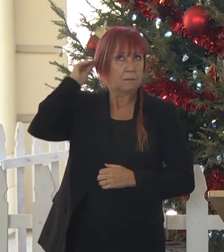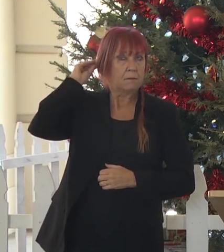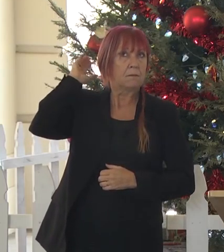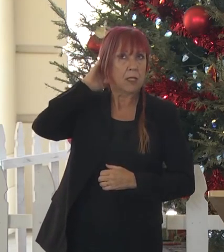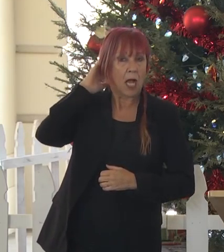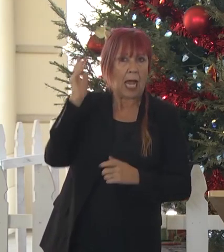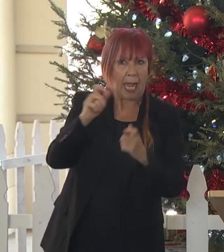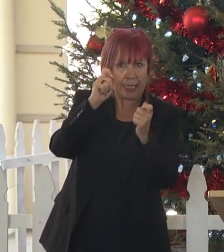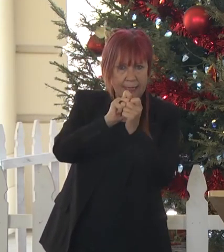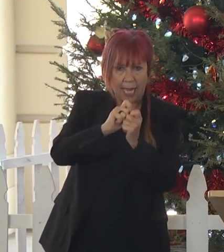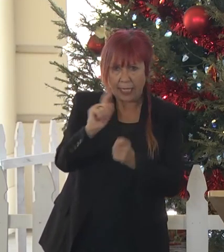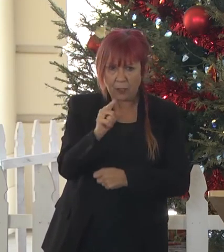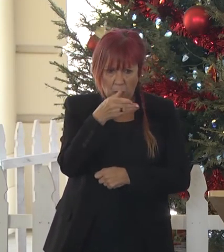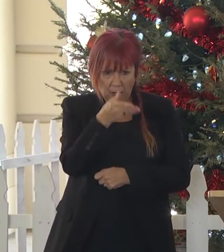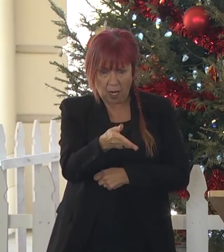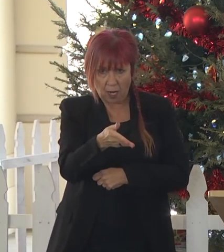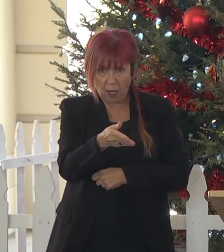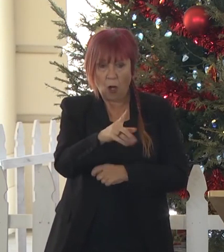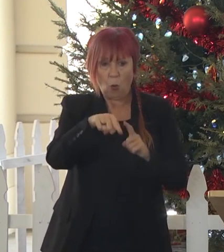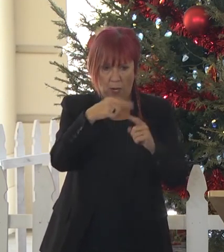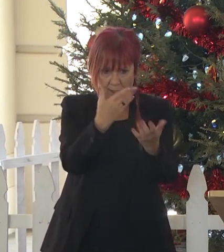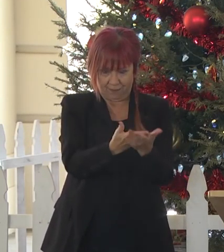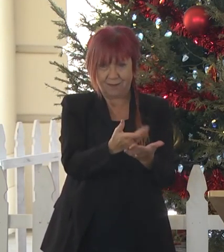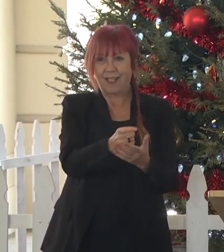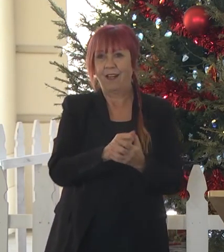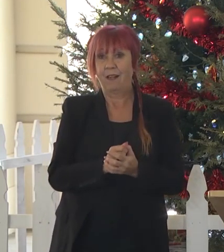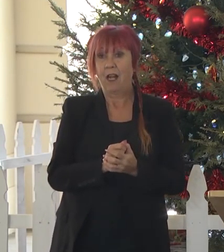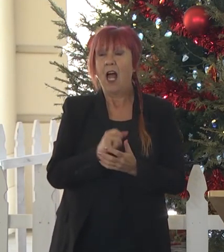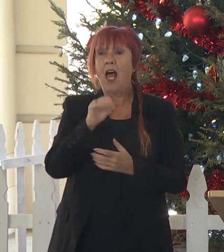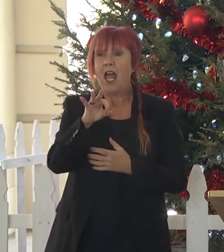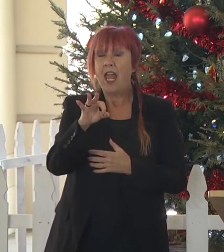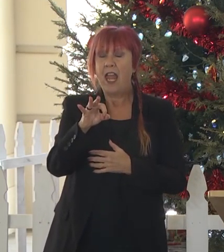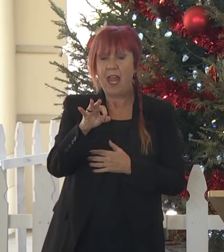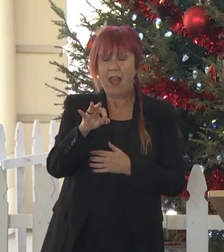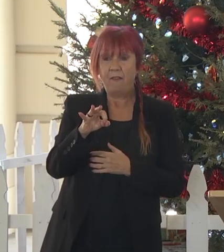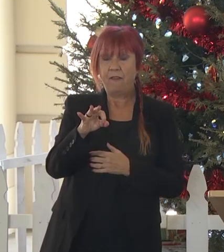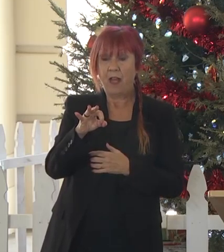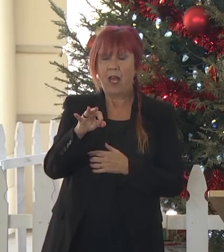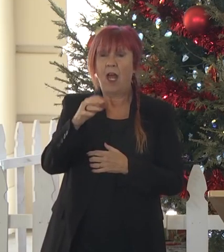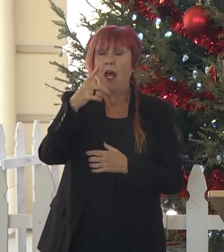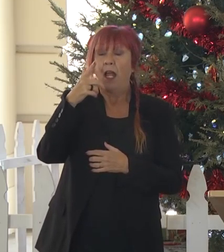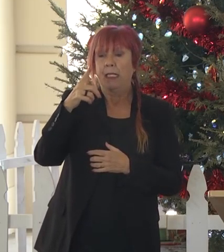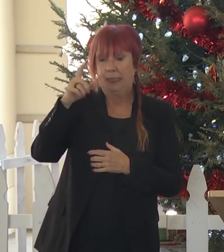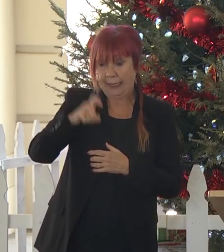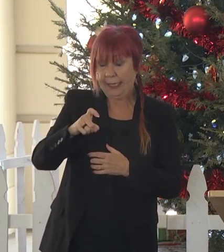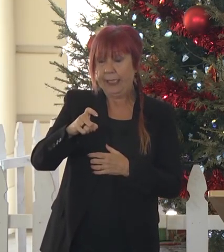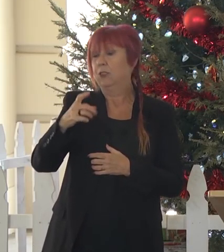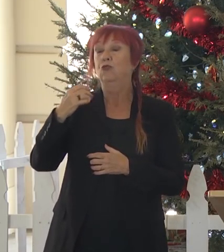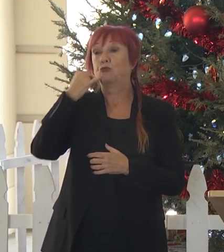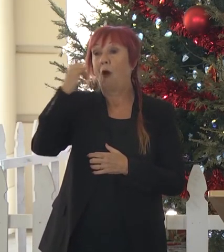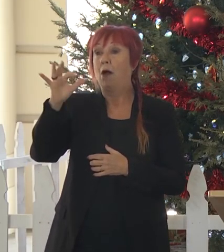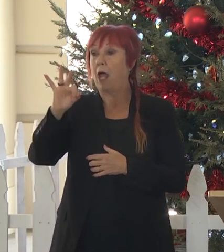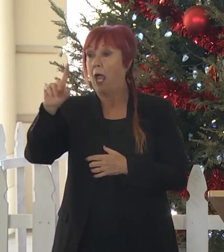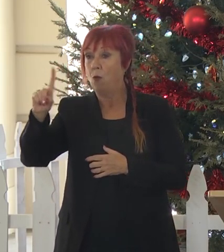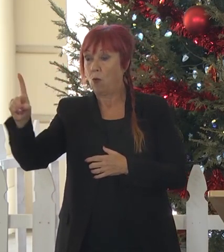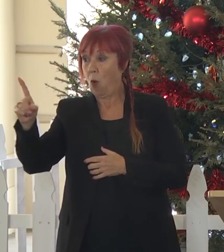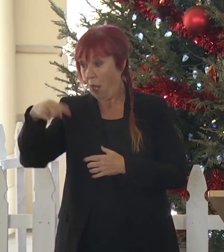of exactly where you are as soon as you get there. If you have the need to call 911, we're going to need that